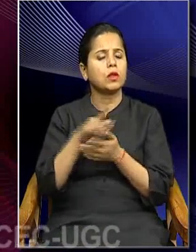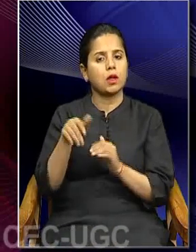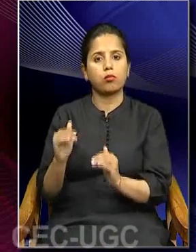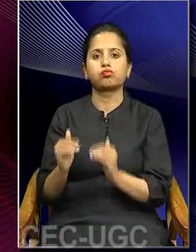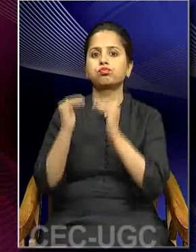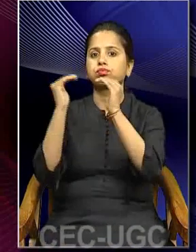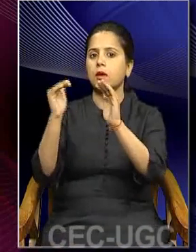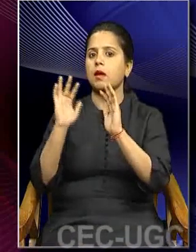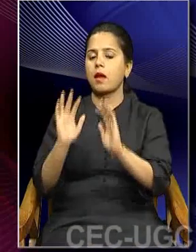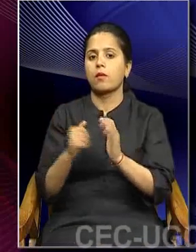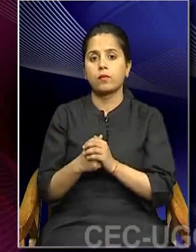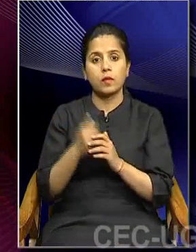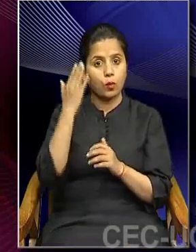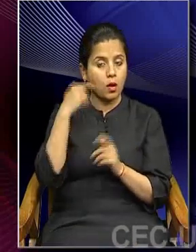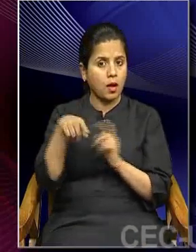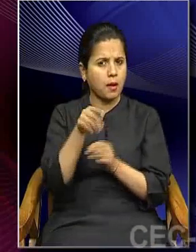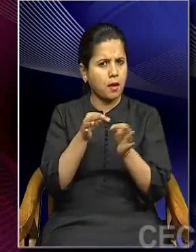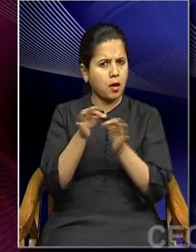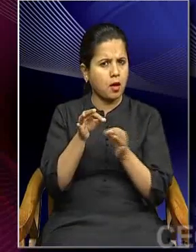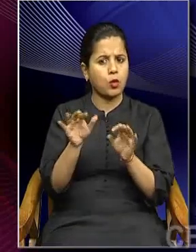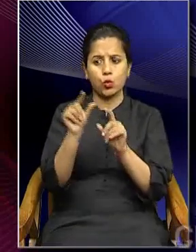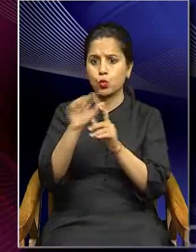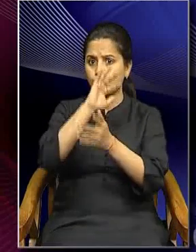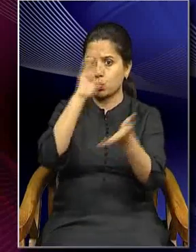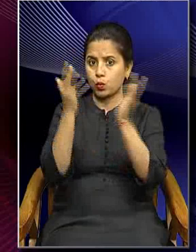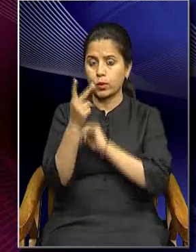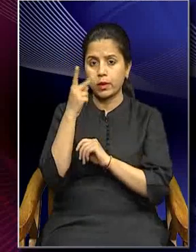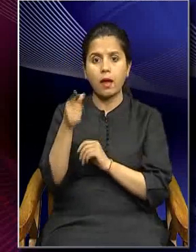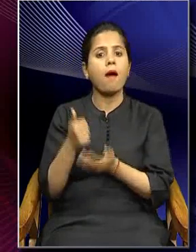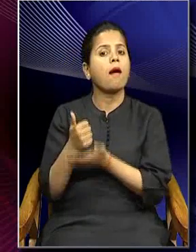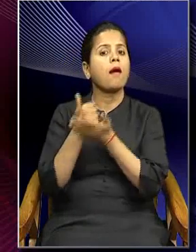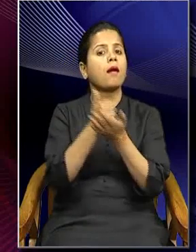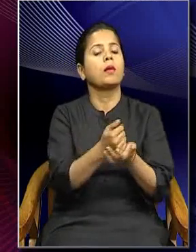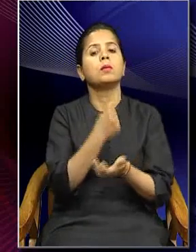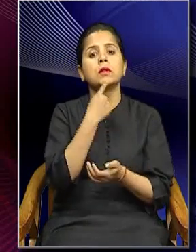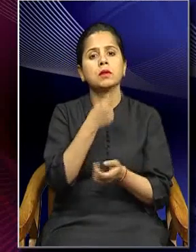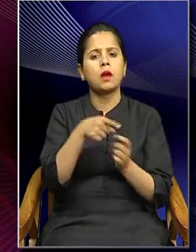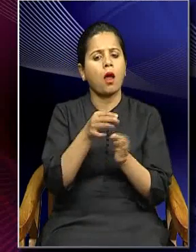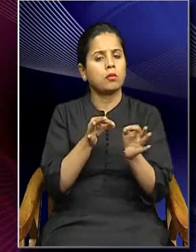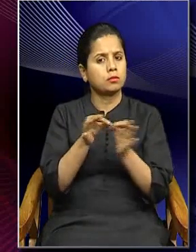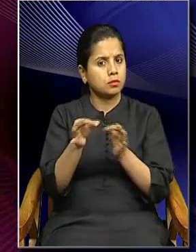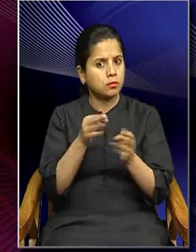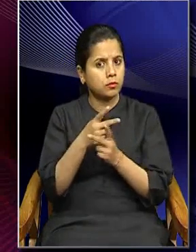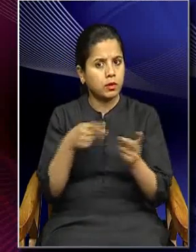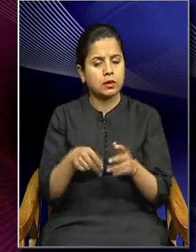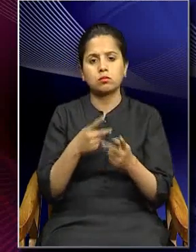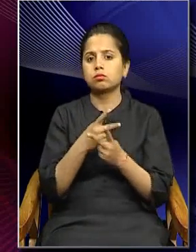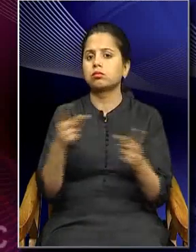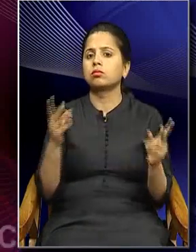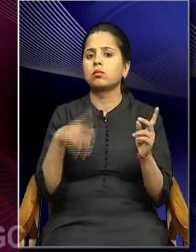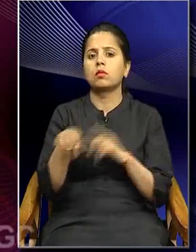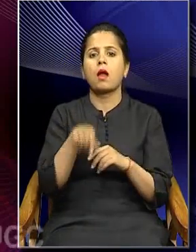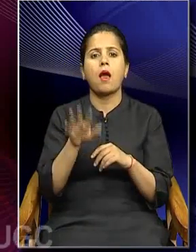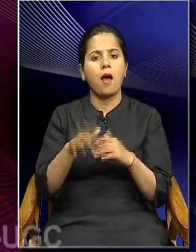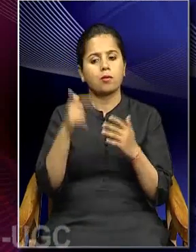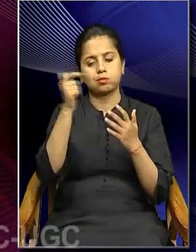because postulation of universals helps them to explain several kinds of